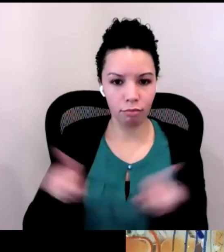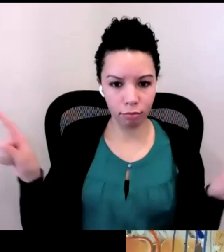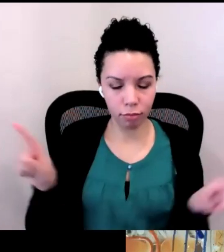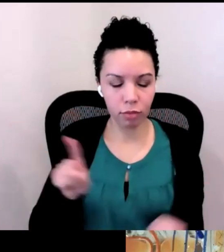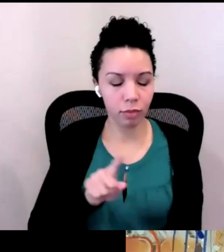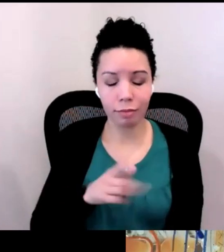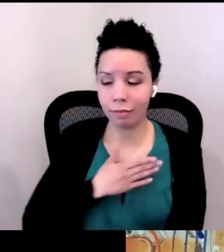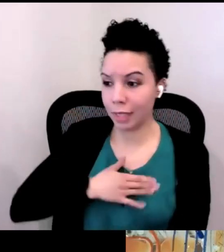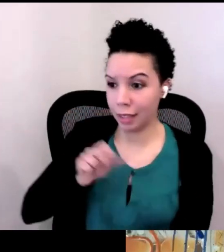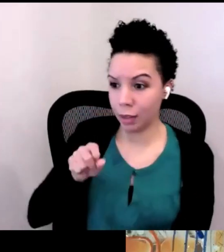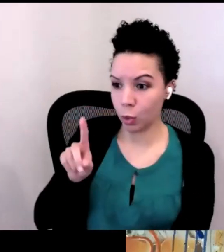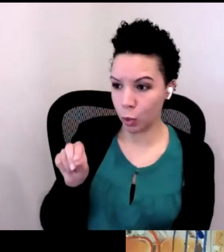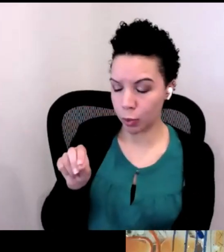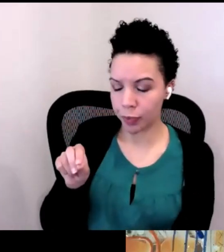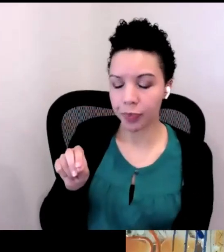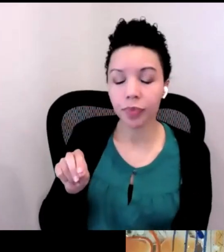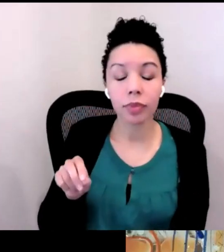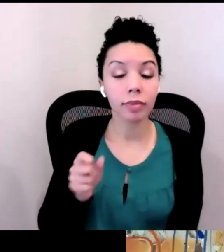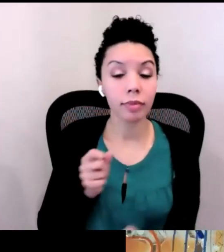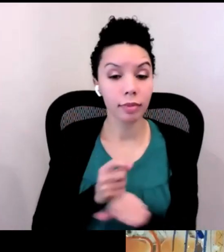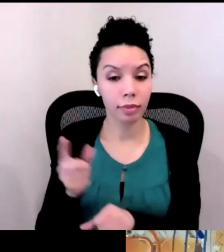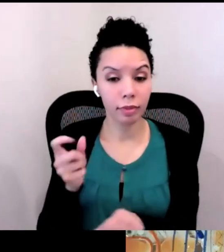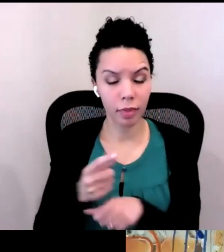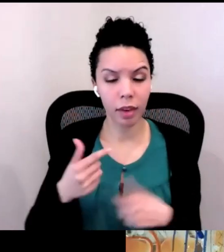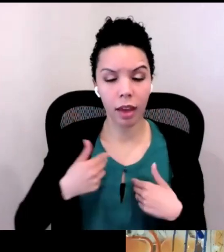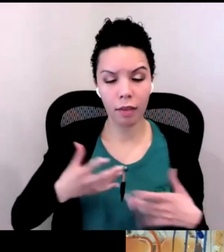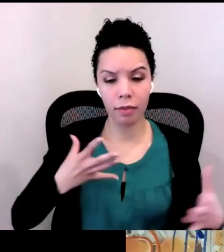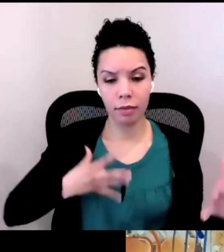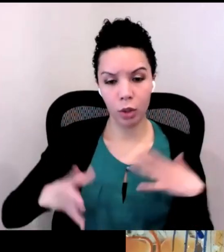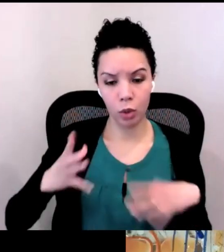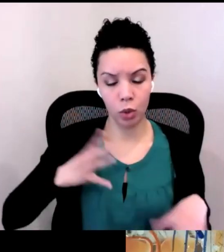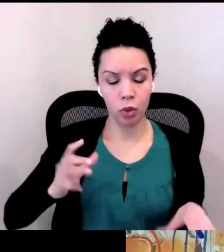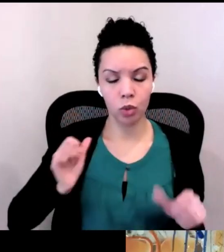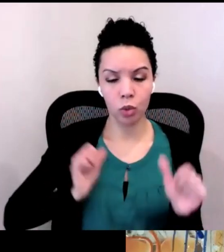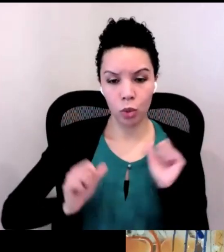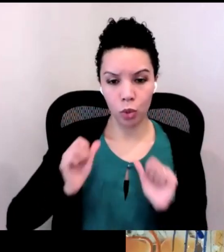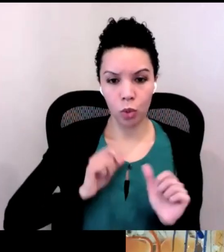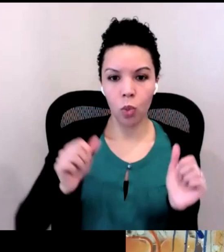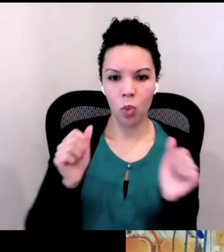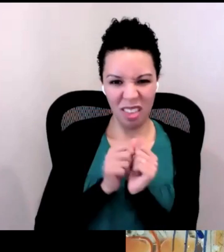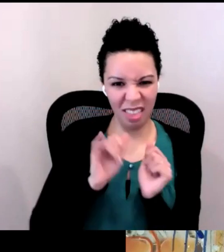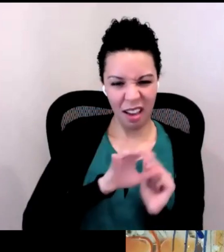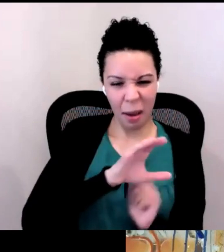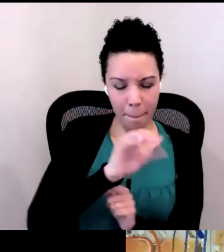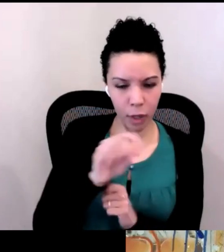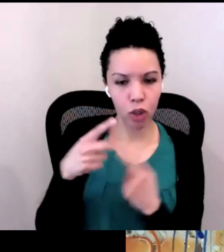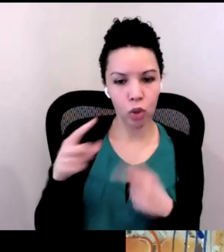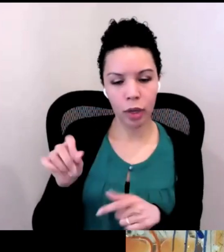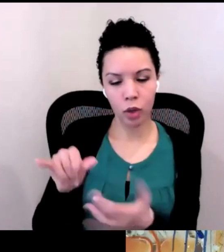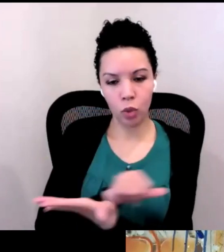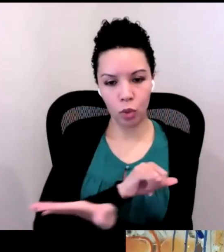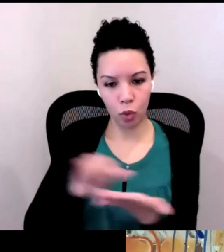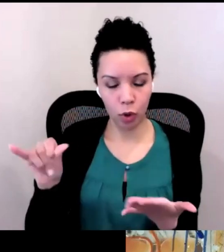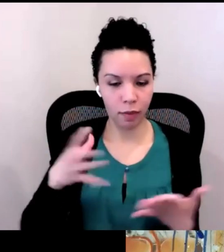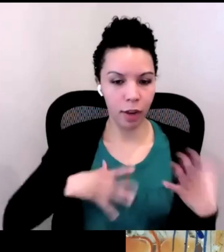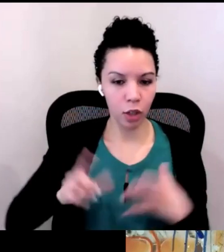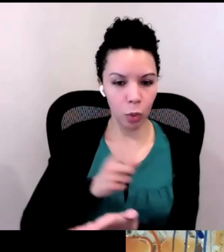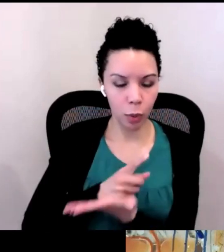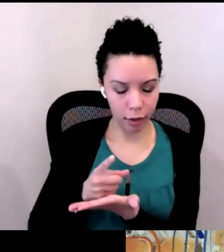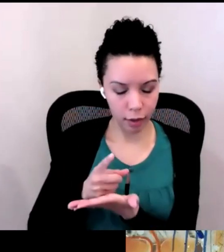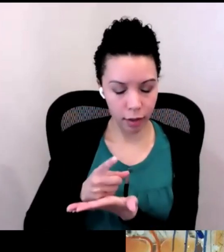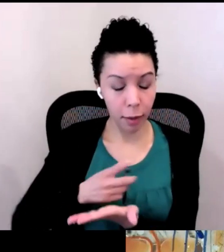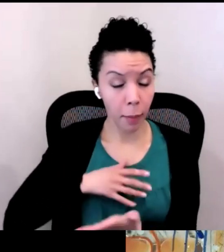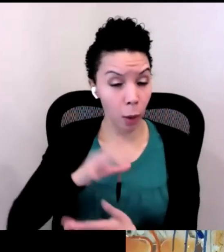a fashion show with Runway of Dreams, typically during New York Fashion Week. My company is in charge of booking all of the